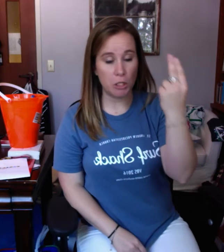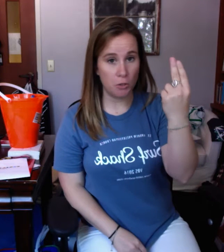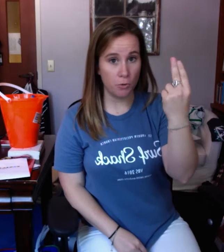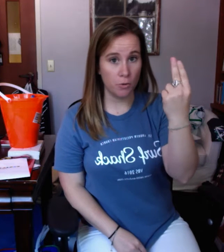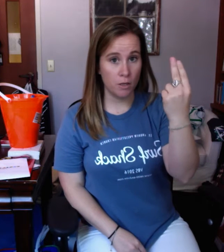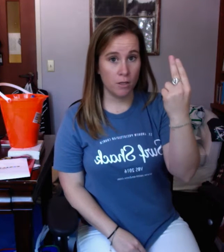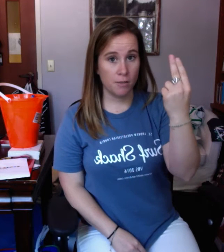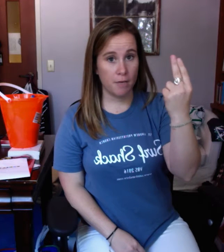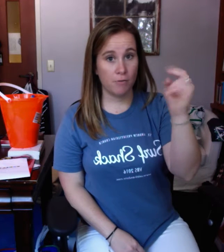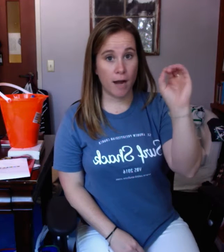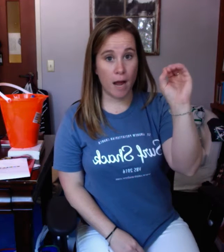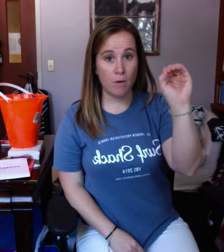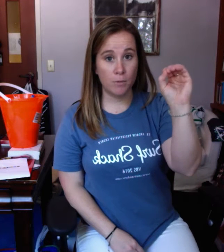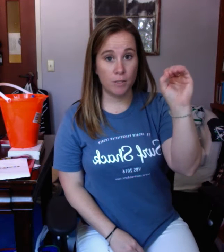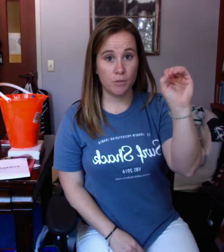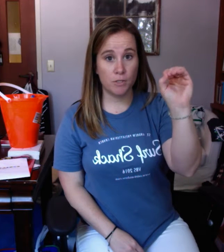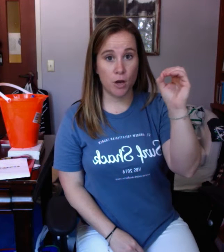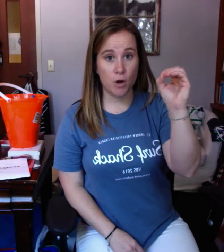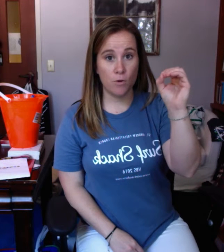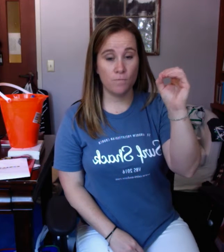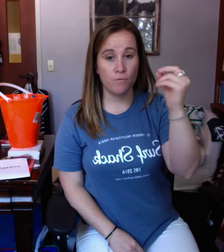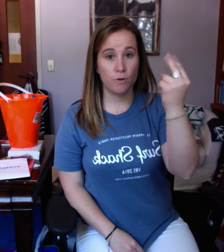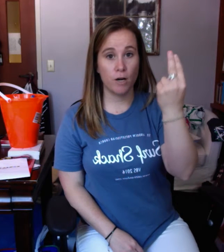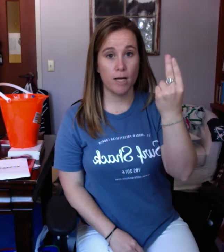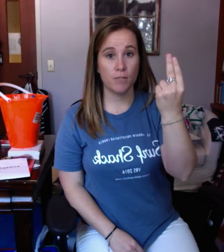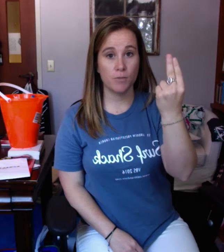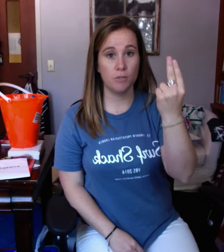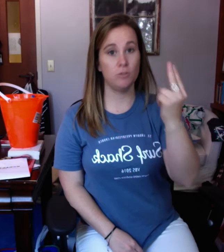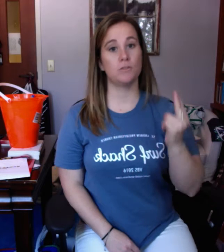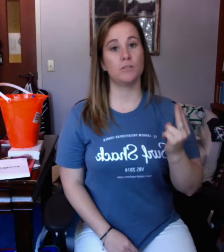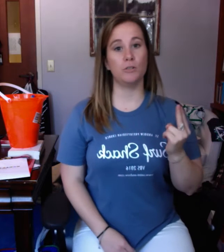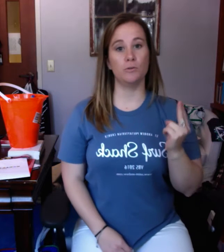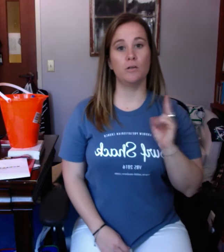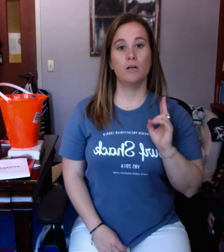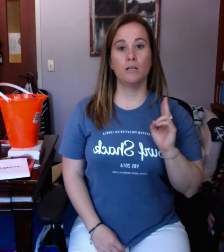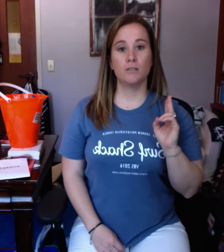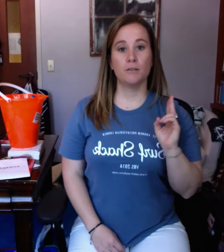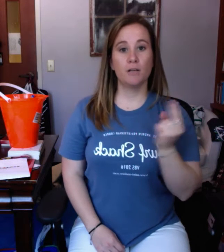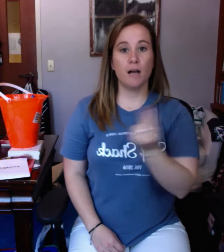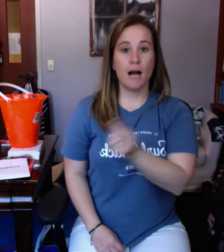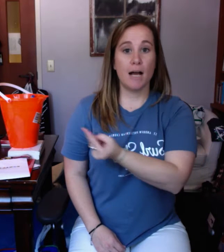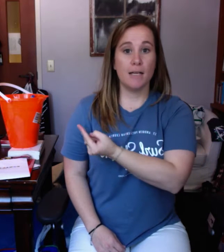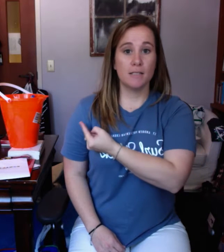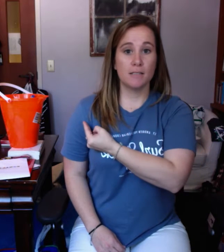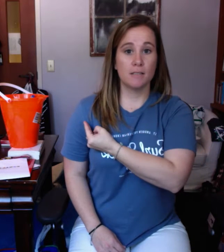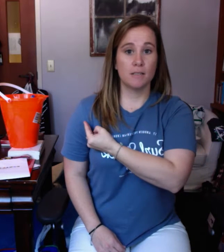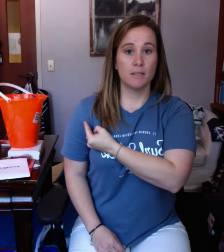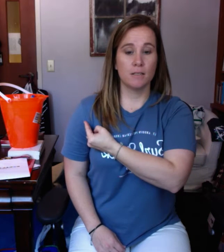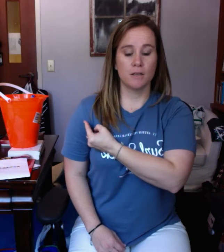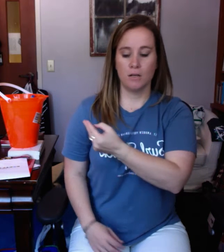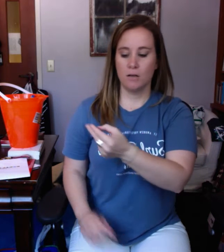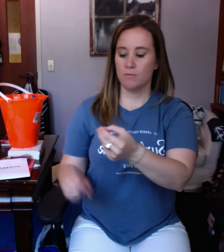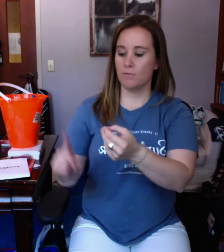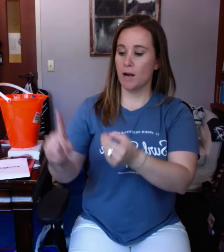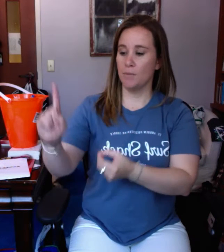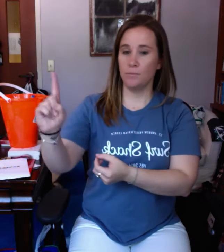U, okay? For our, we used O. For us, we use U. Deliver us from, we